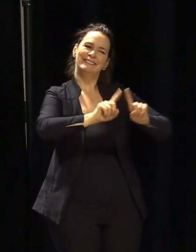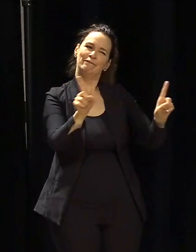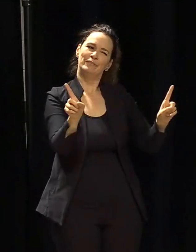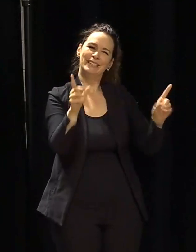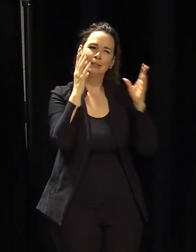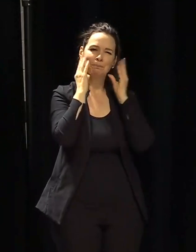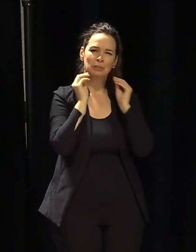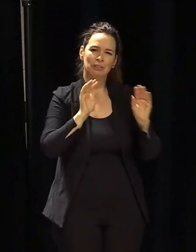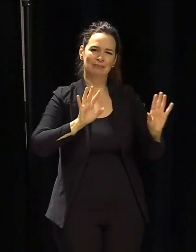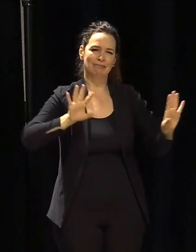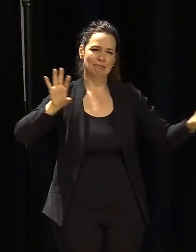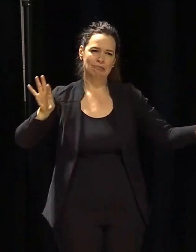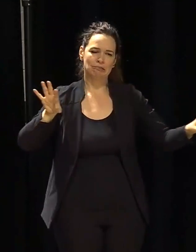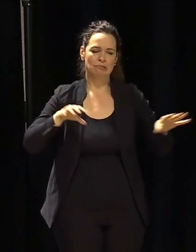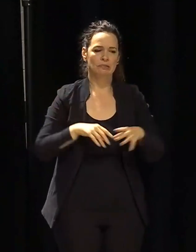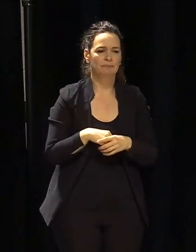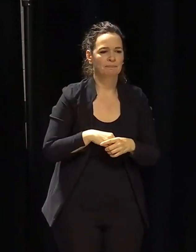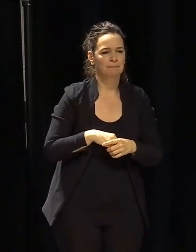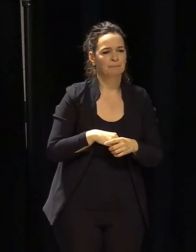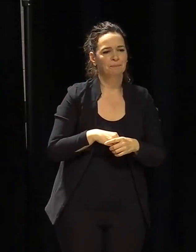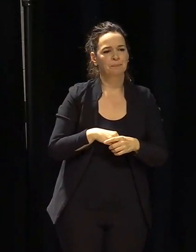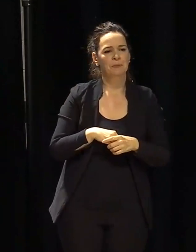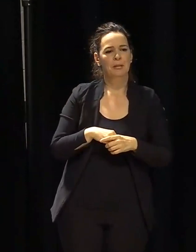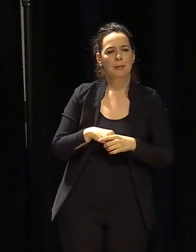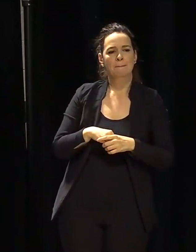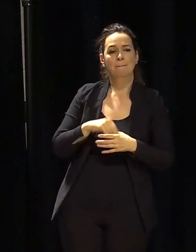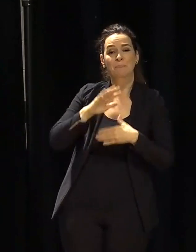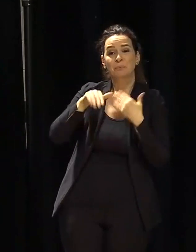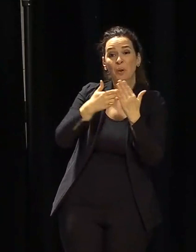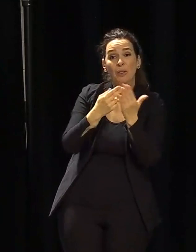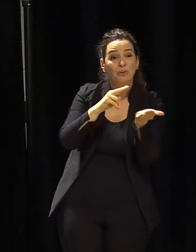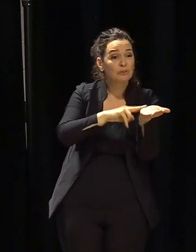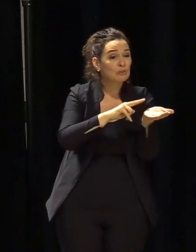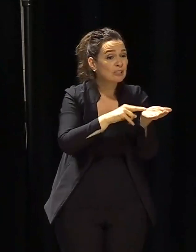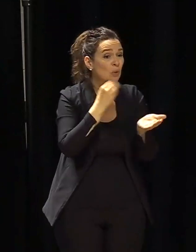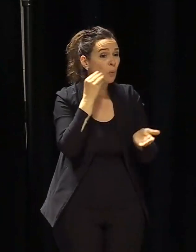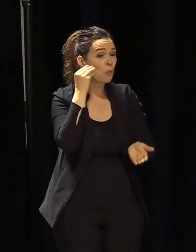That's the challenge we're seeing now. So all these nursing home cases we reported last week